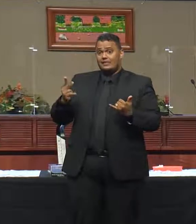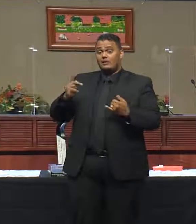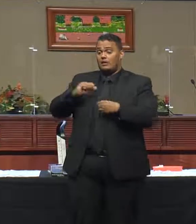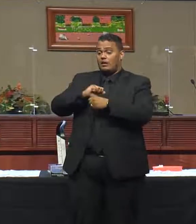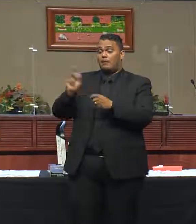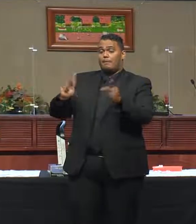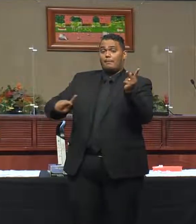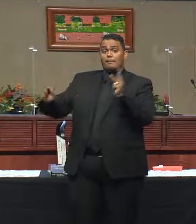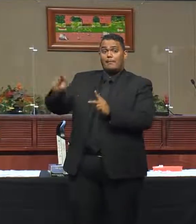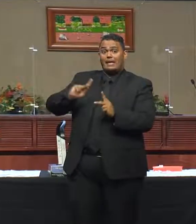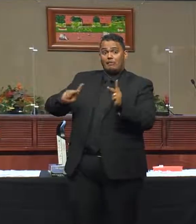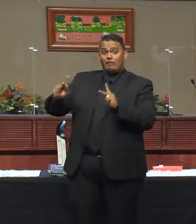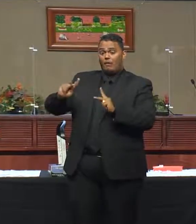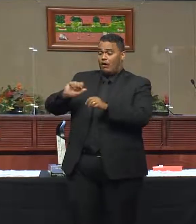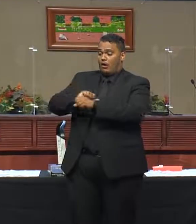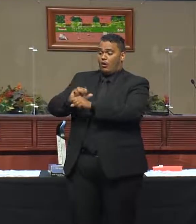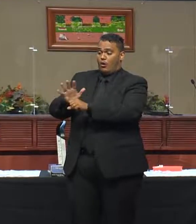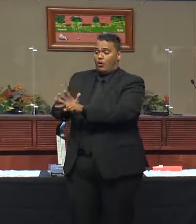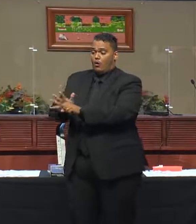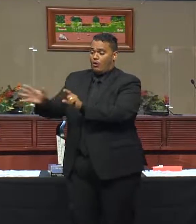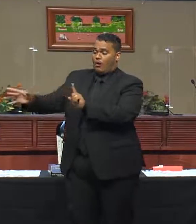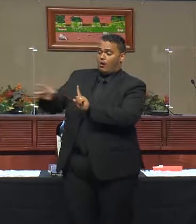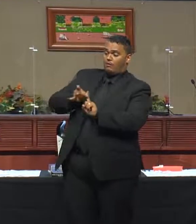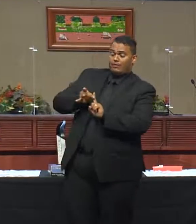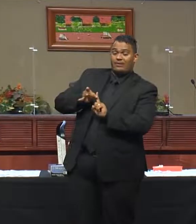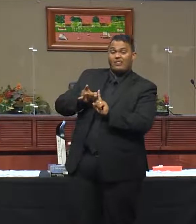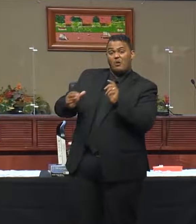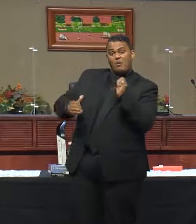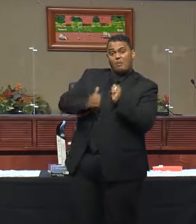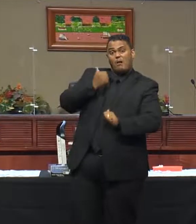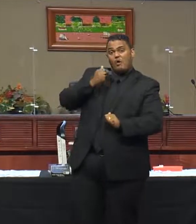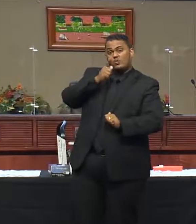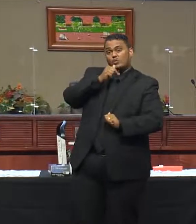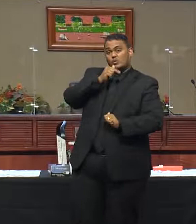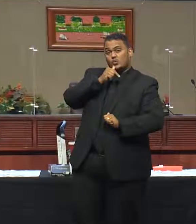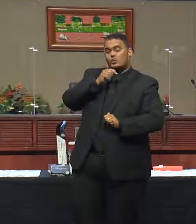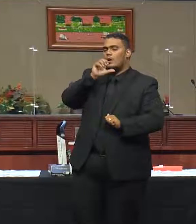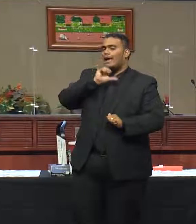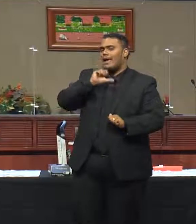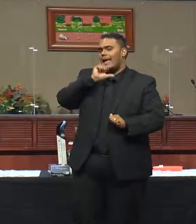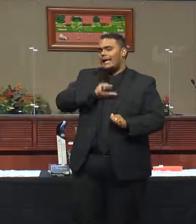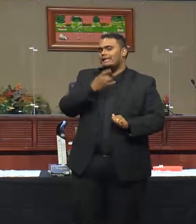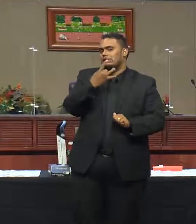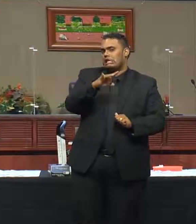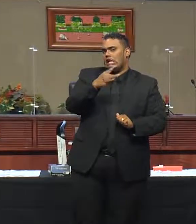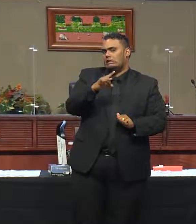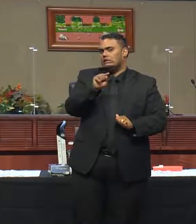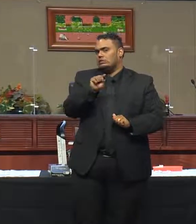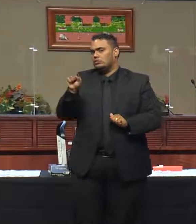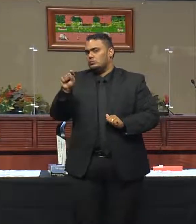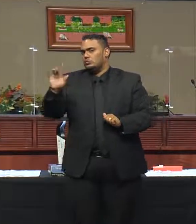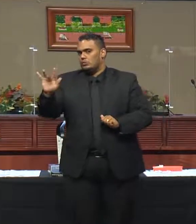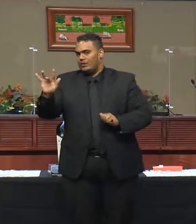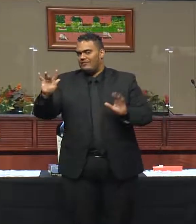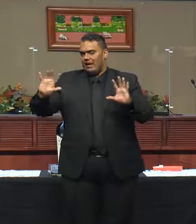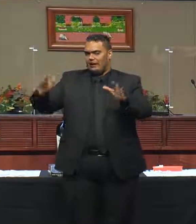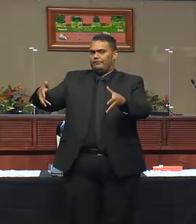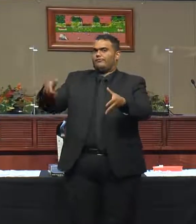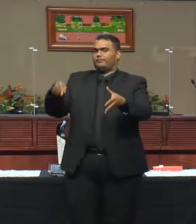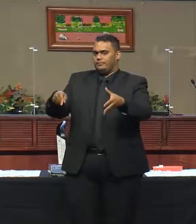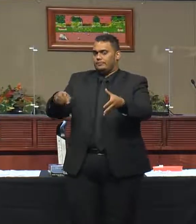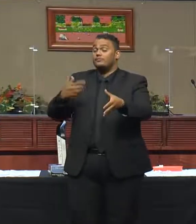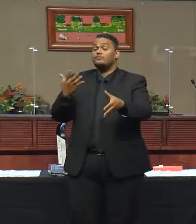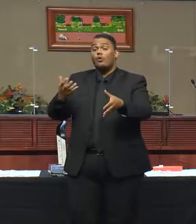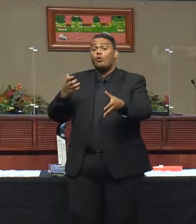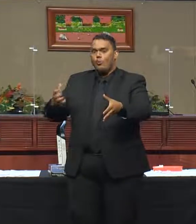the 18 to 25-year-old group. And so what we have done today is try to make certain that we put a focus on